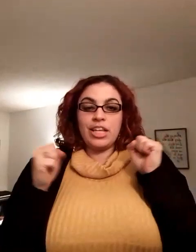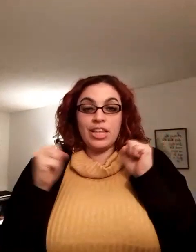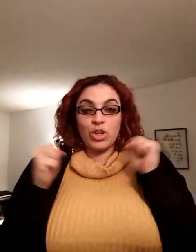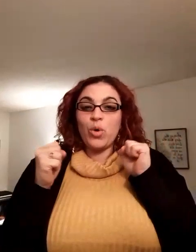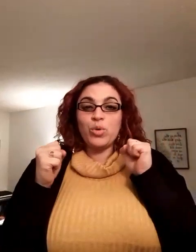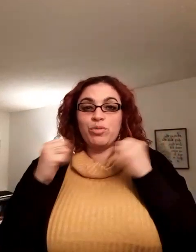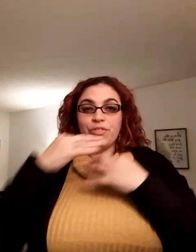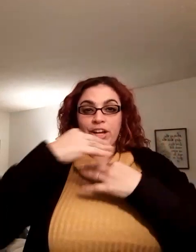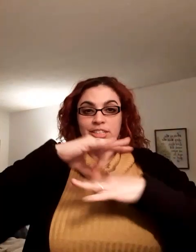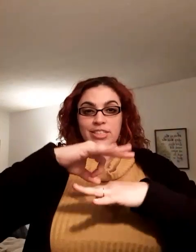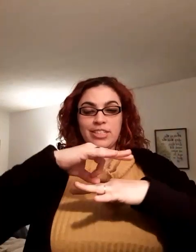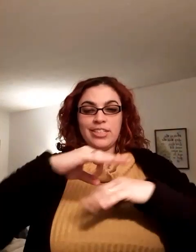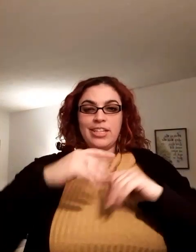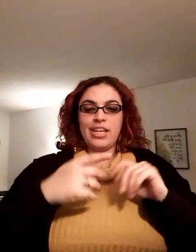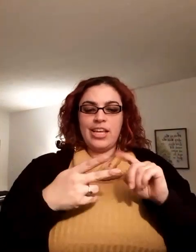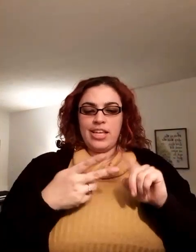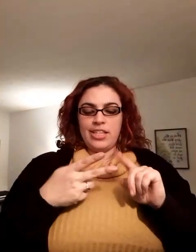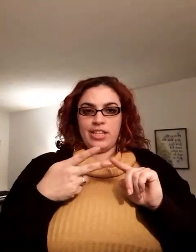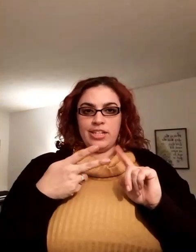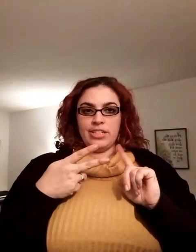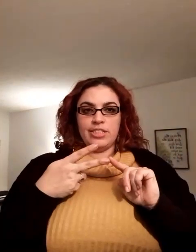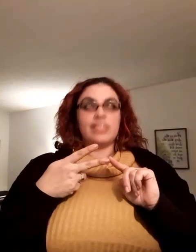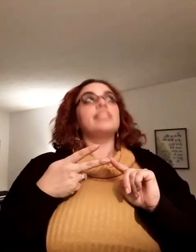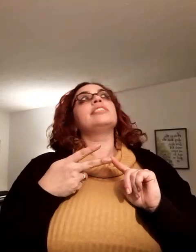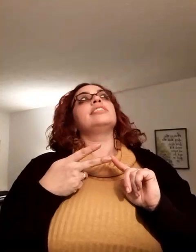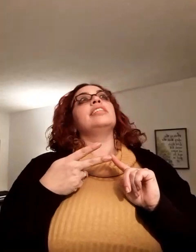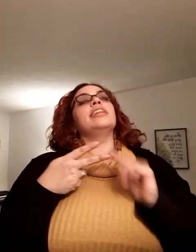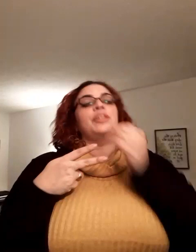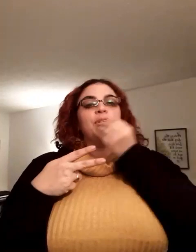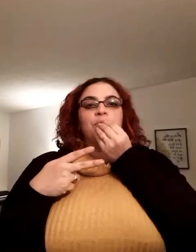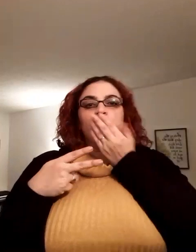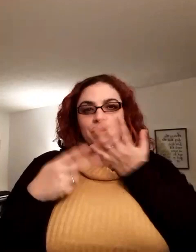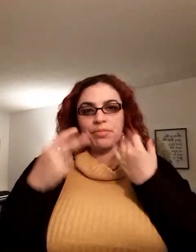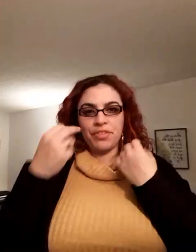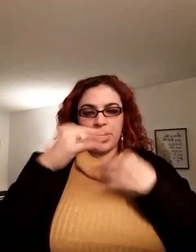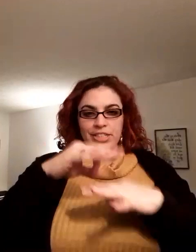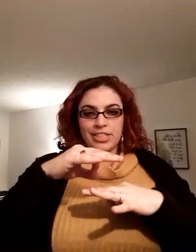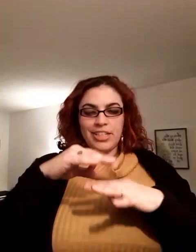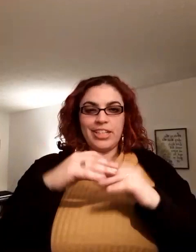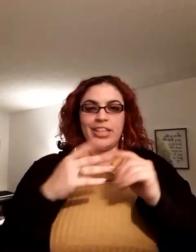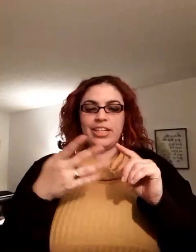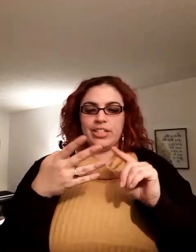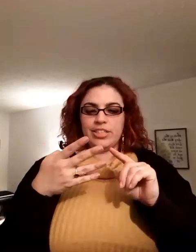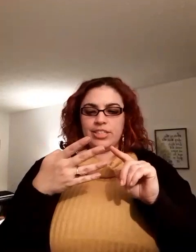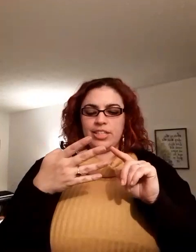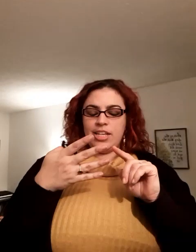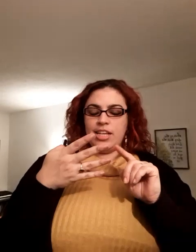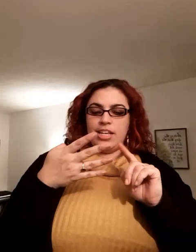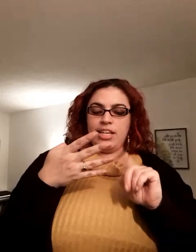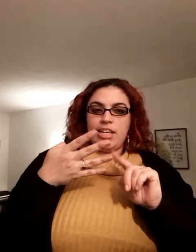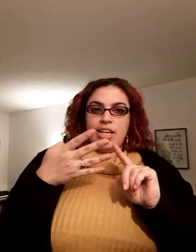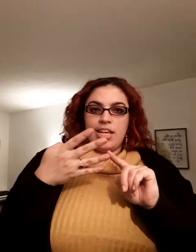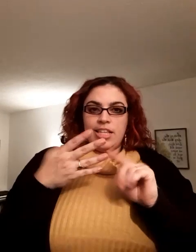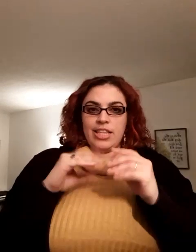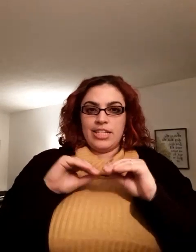the cold front. There's the warm front. There's